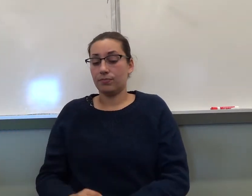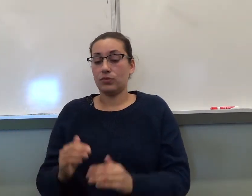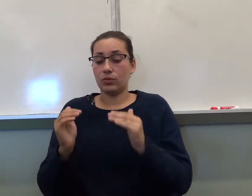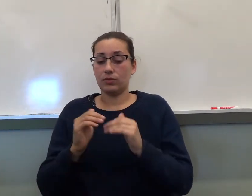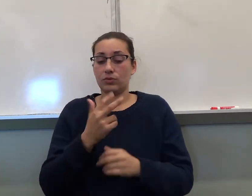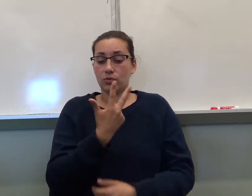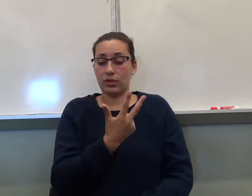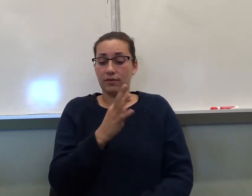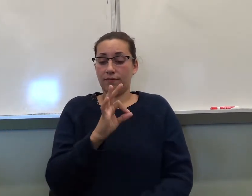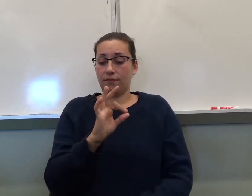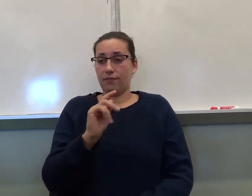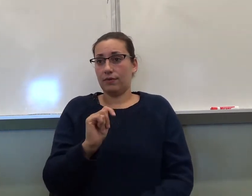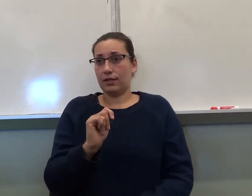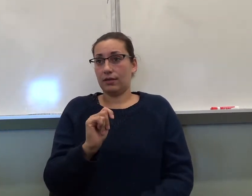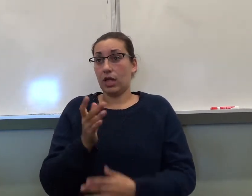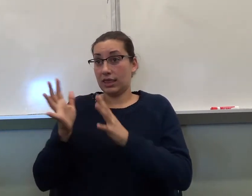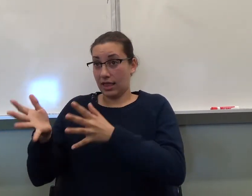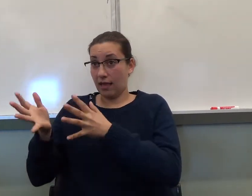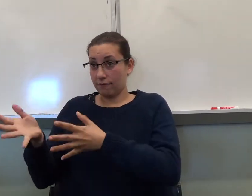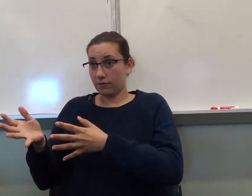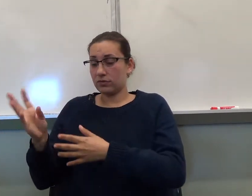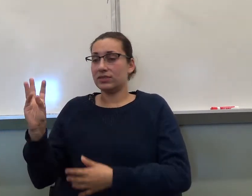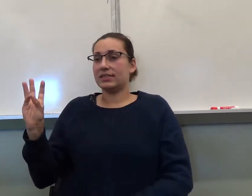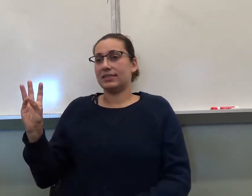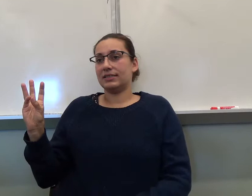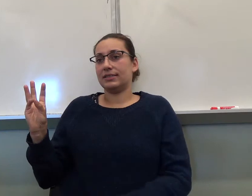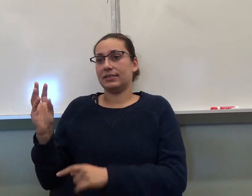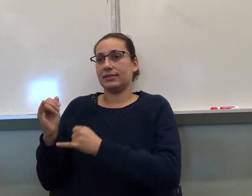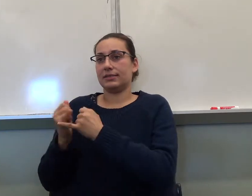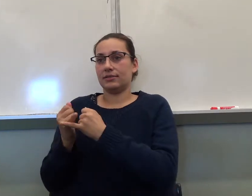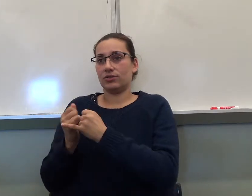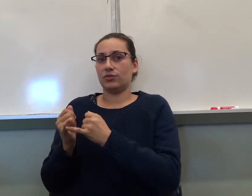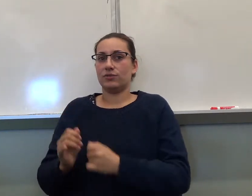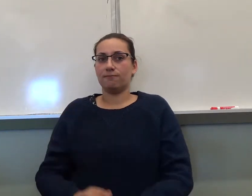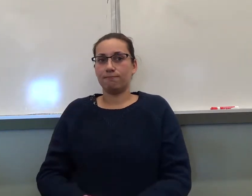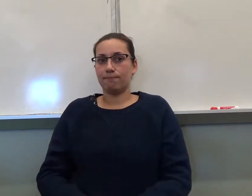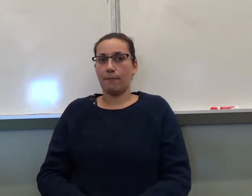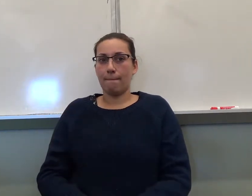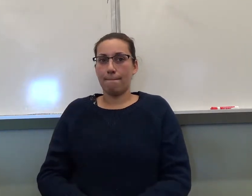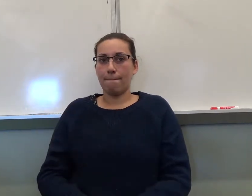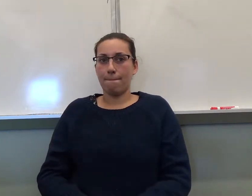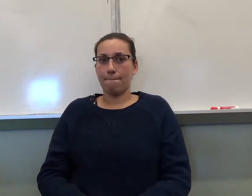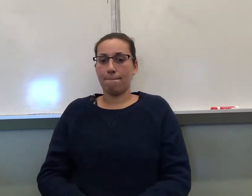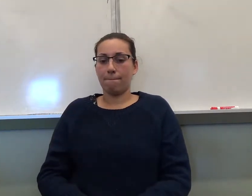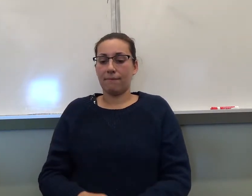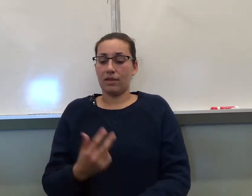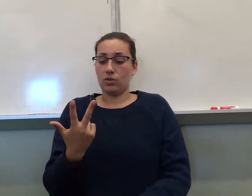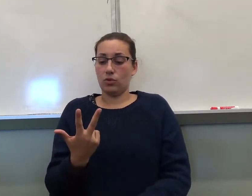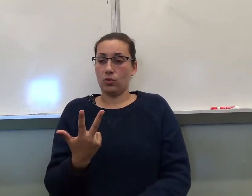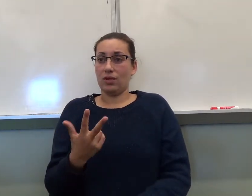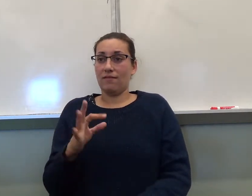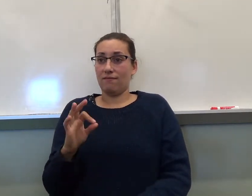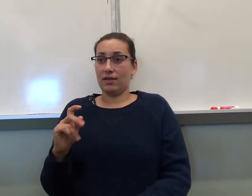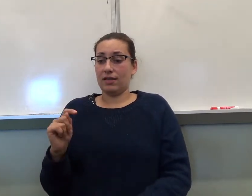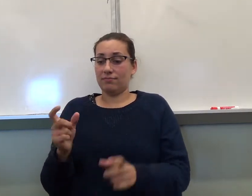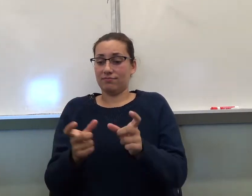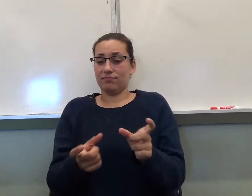and the leftover is 6 inches. So you take the 3 feet, put it back up there, and you get 39 feet,